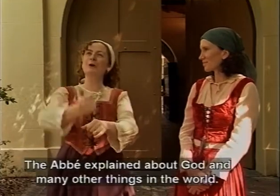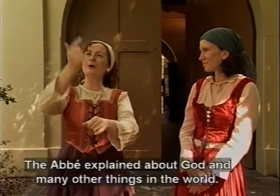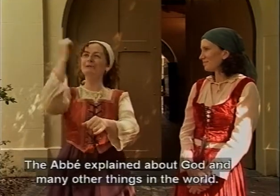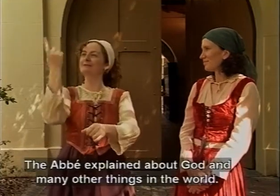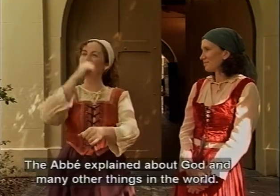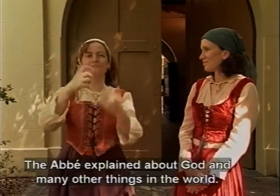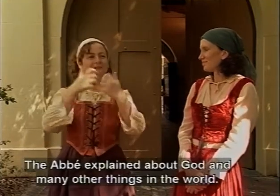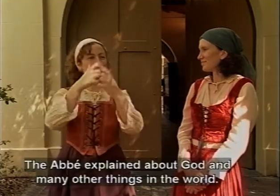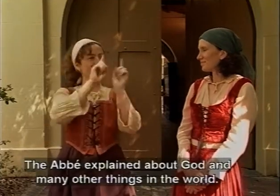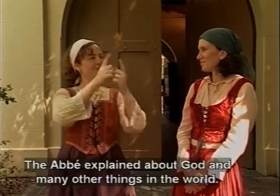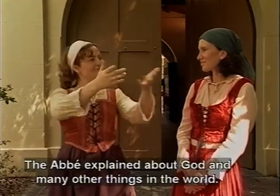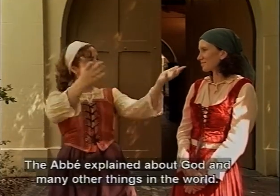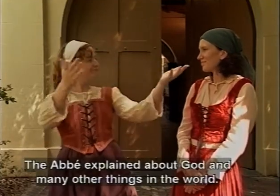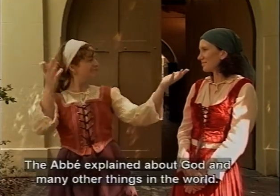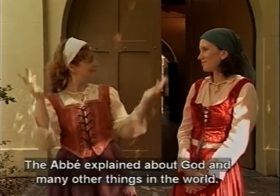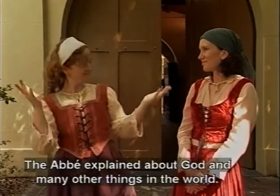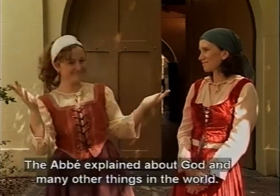things about God and many other things in the world.